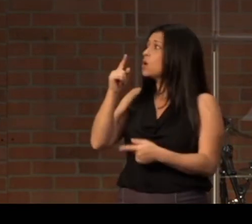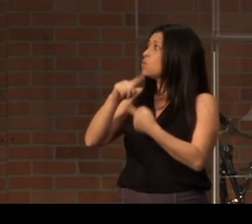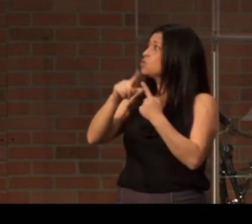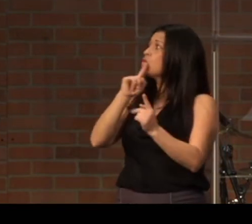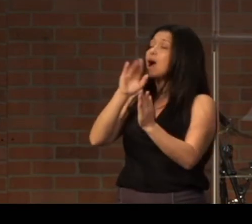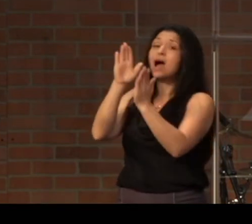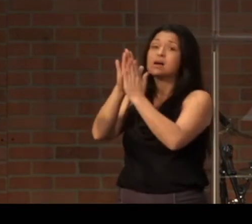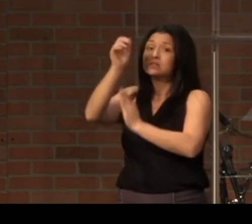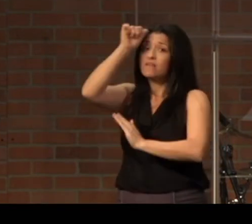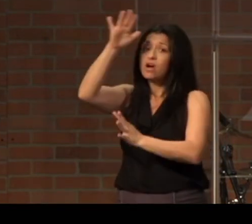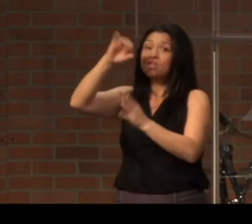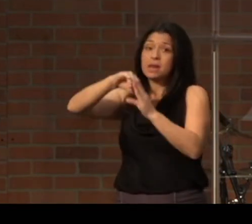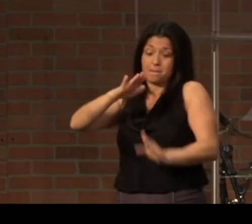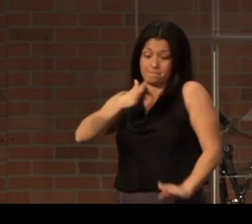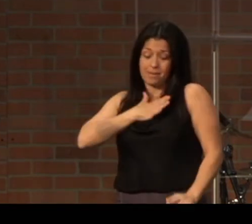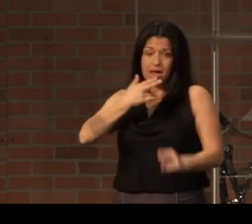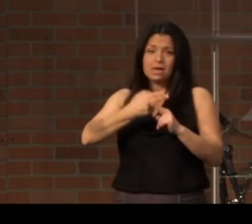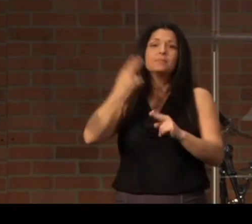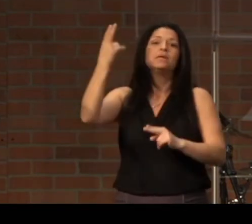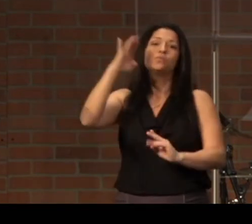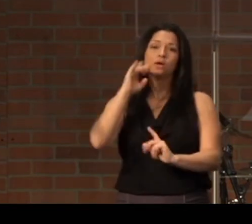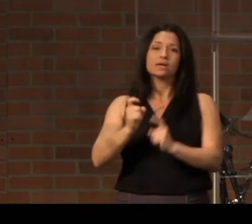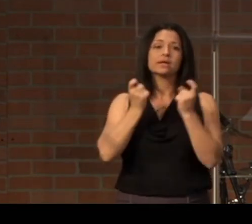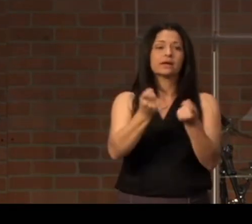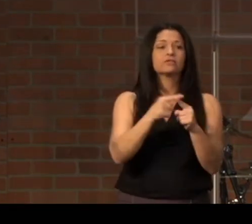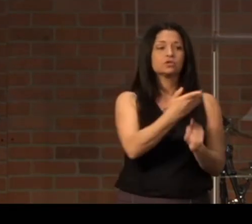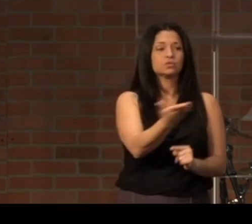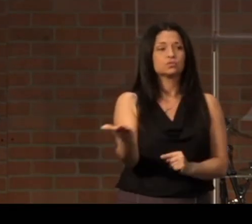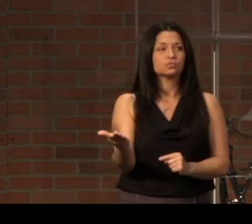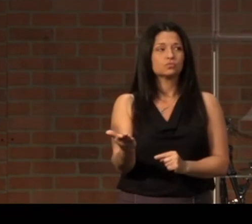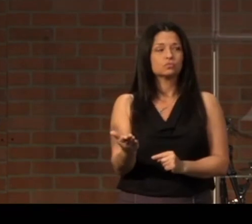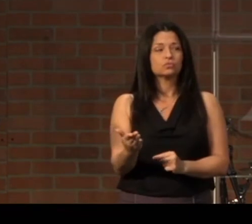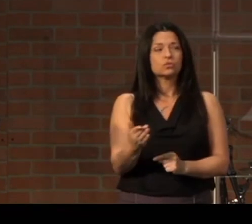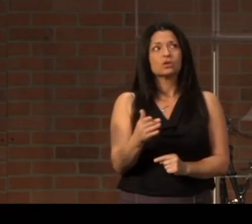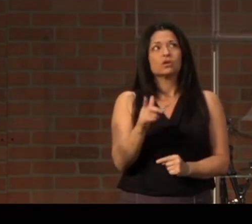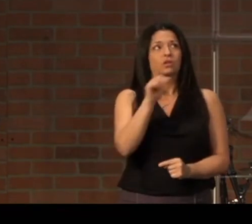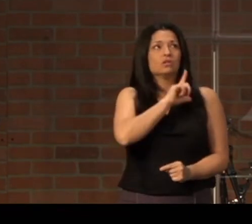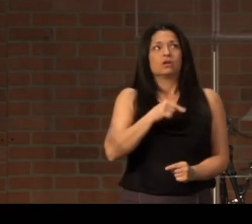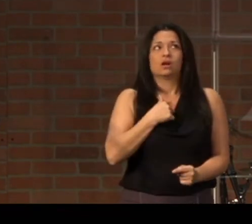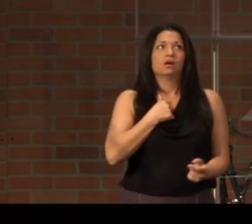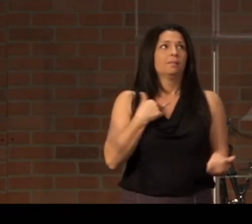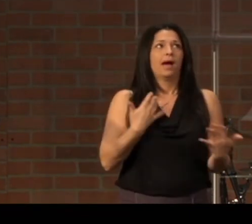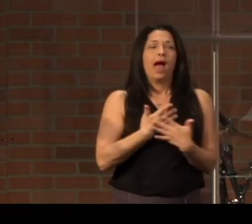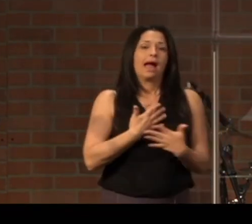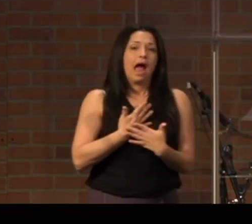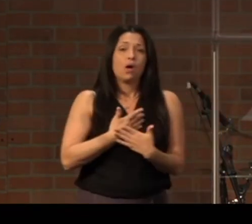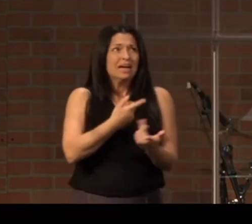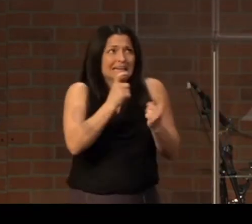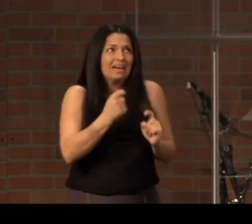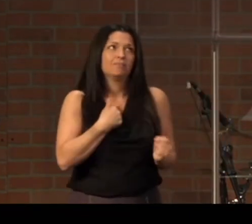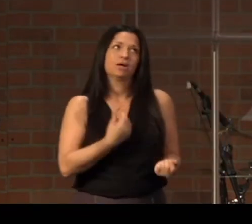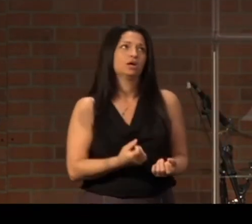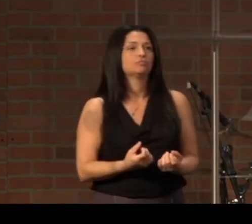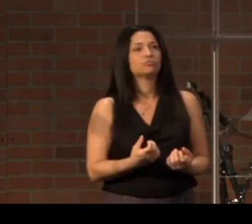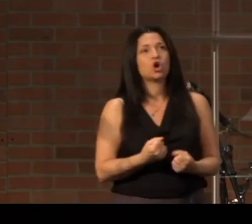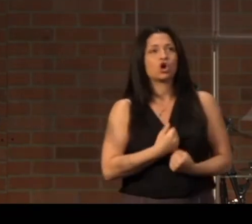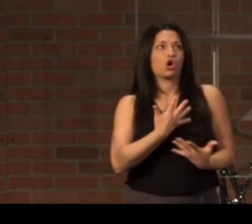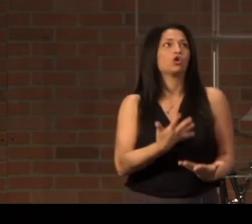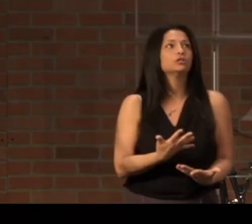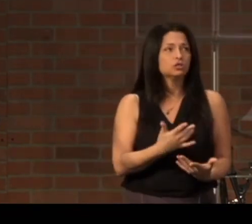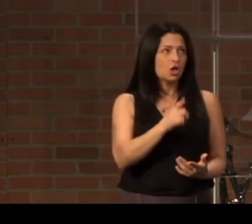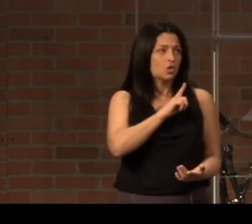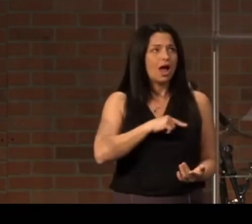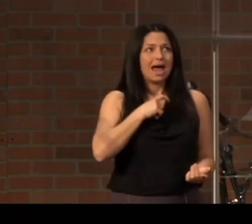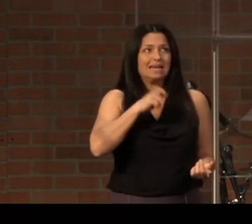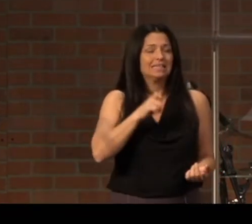my name, he may give to you. Lord, I'm a coward. Give me courage. Lord, I need your spirit. Lord, give me your spirit.